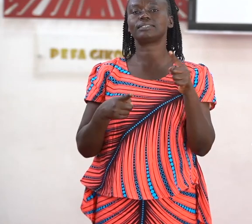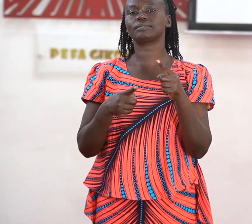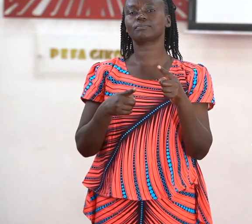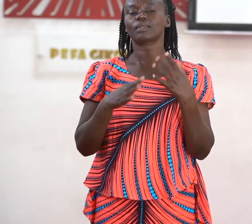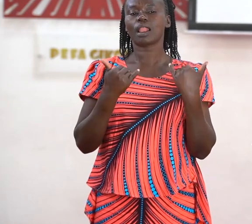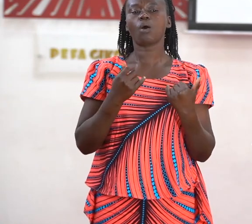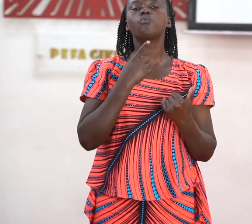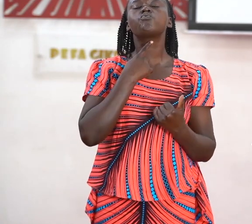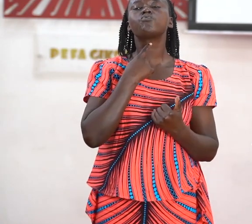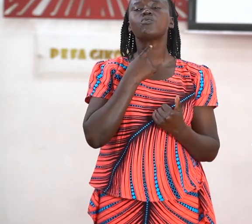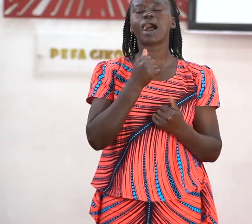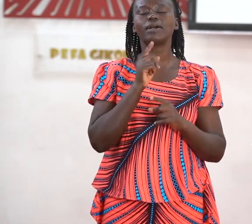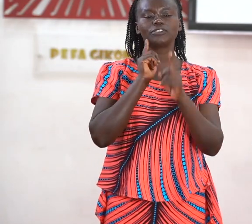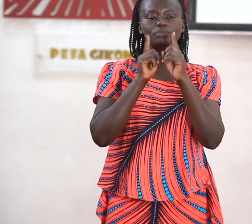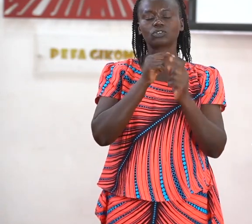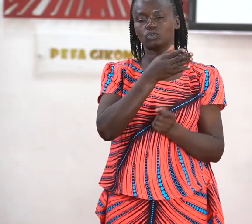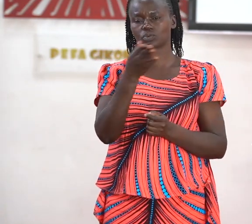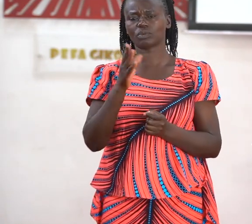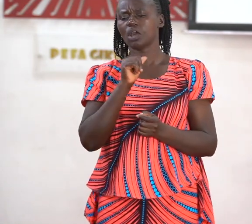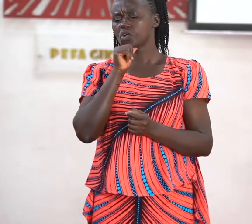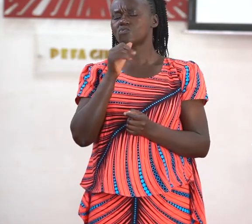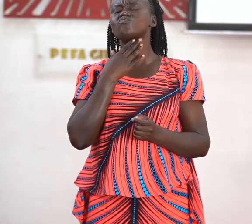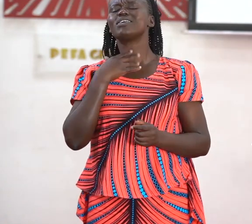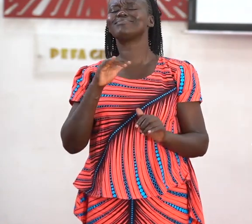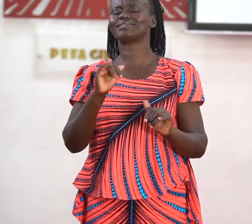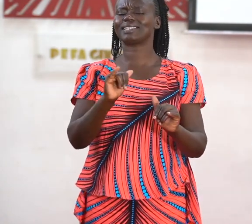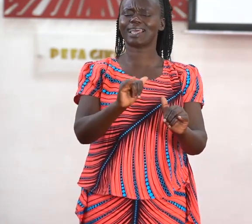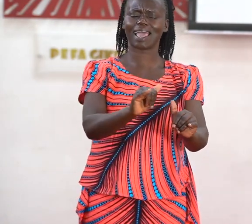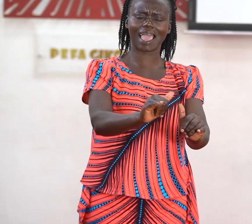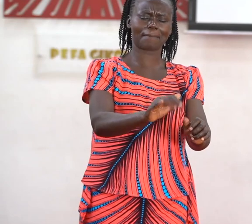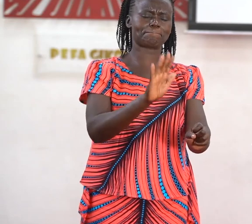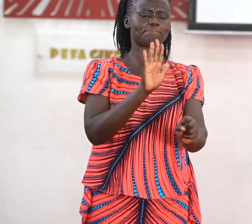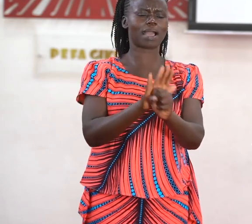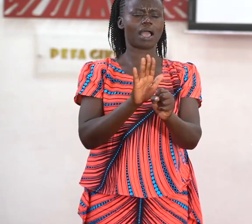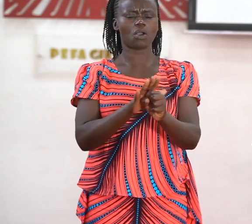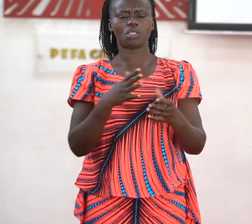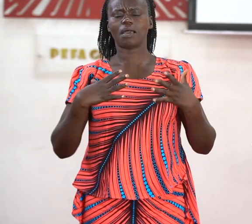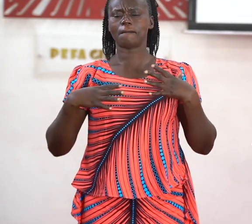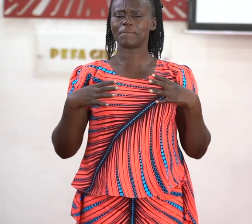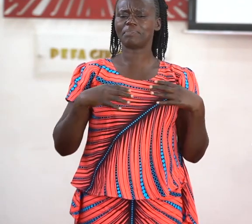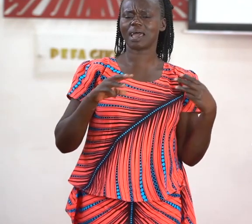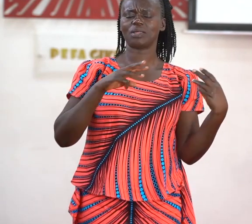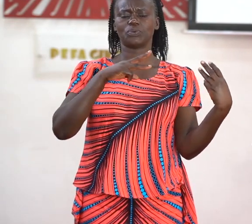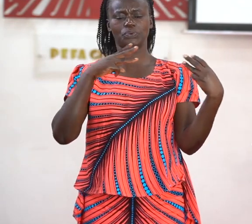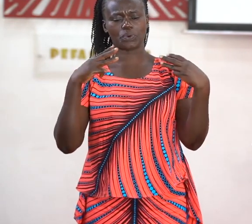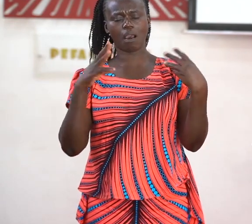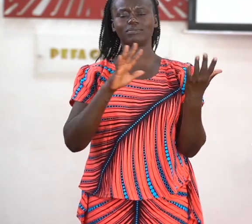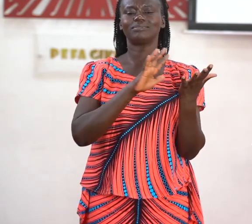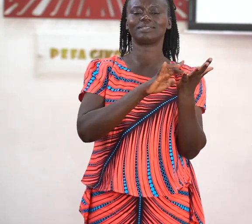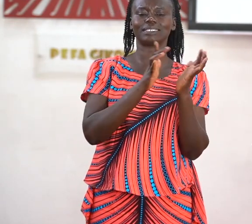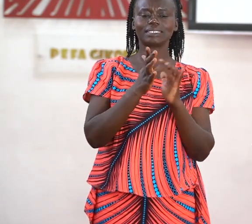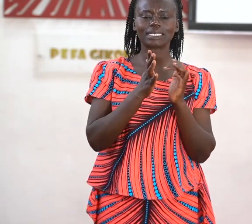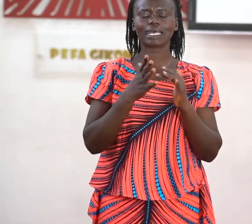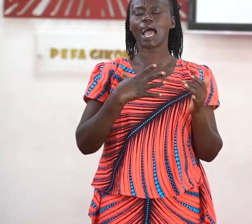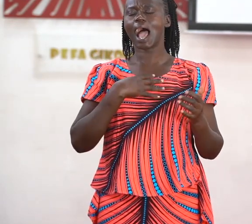speak to you is that I don't want to dwell so much on the commotion with Jesus and the Sabbath and the